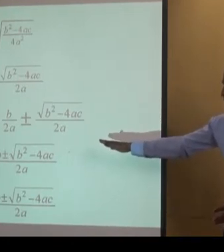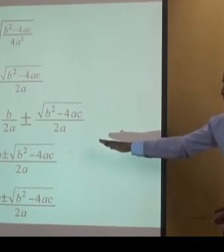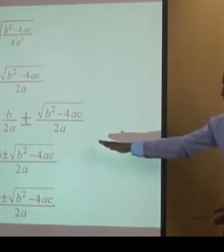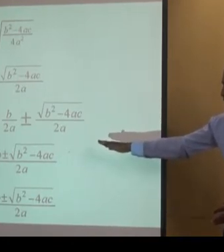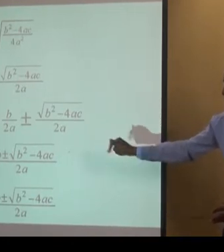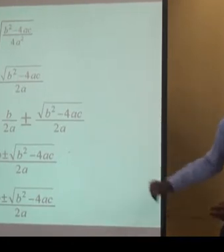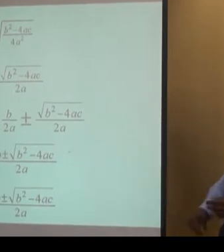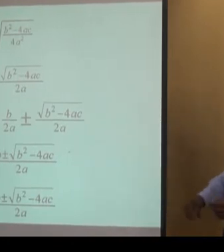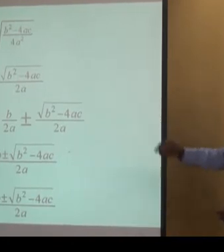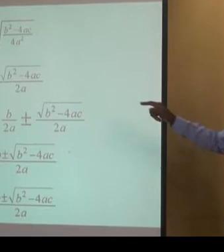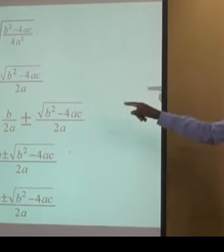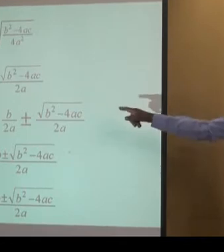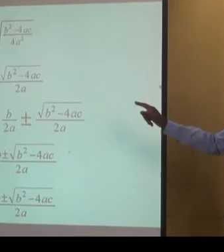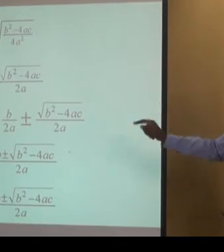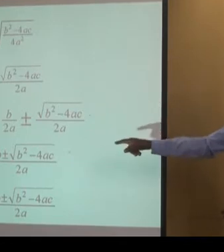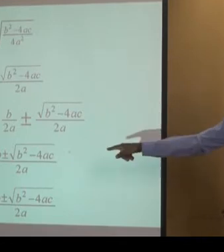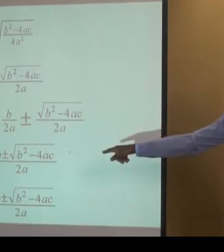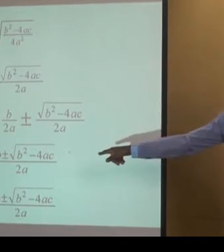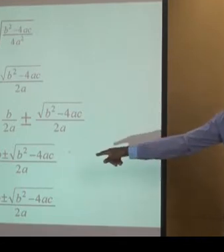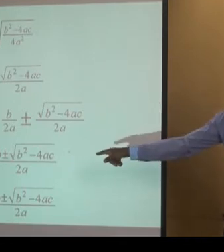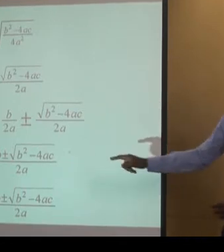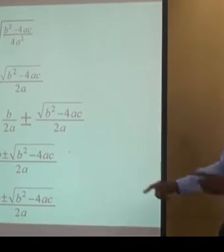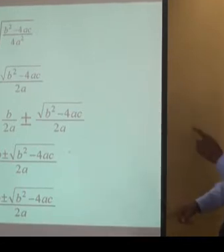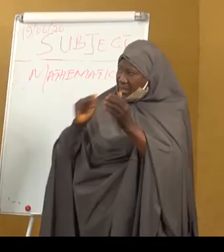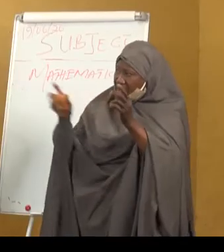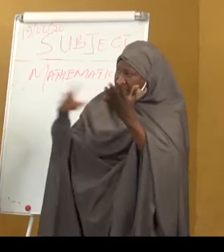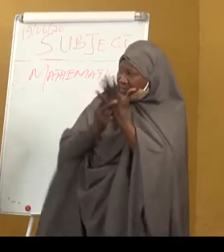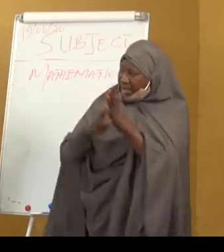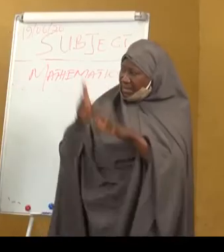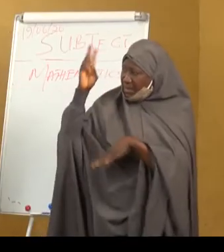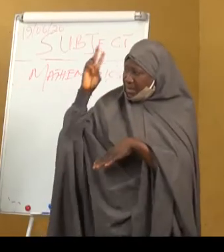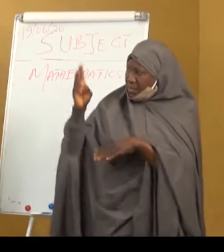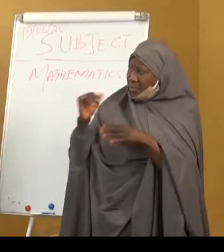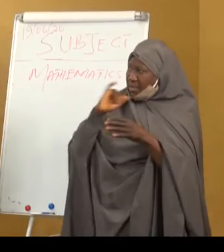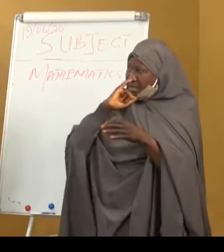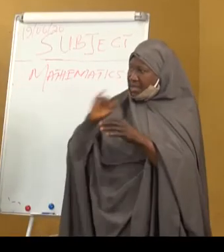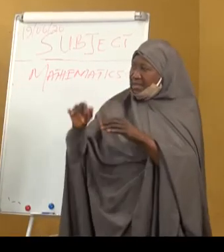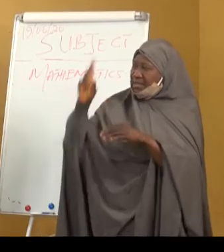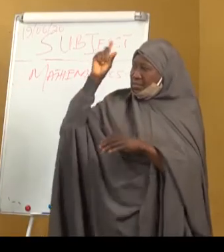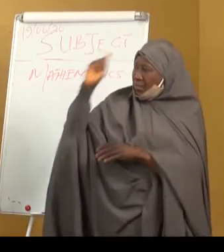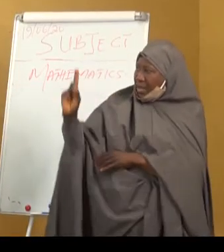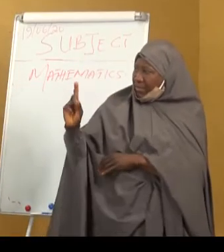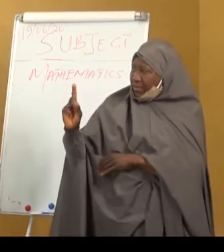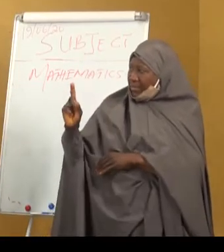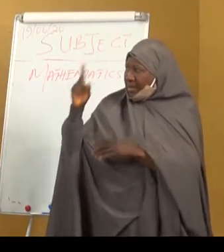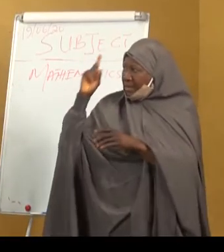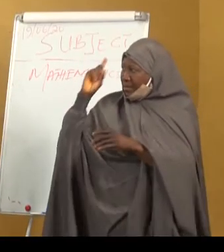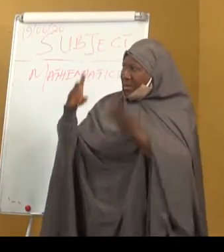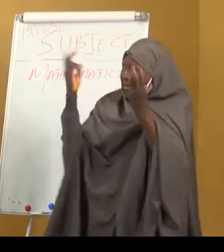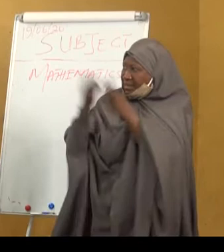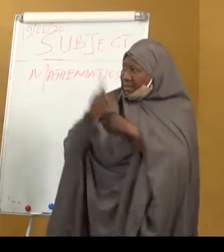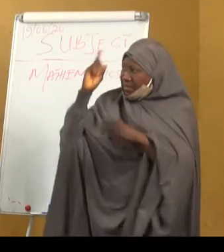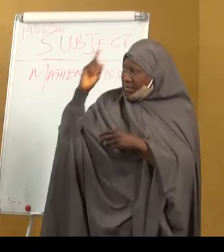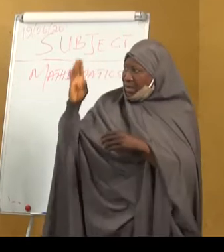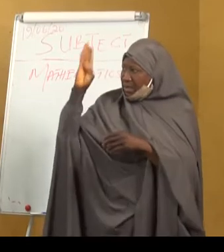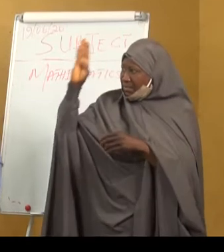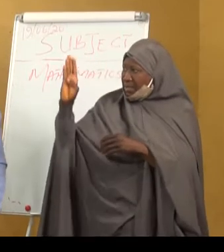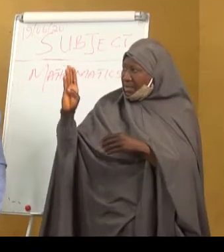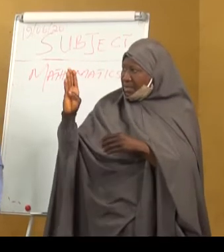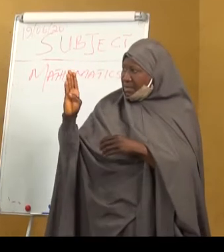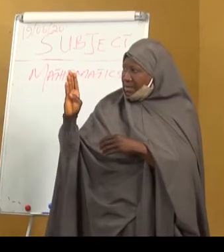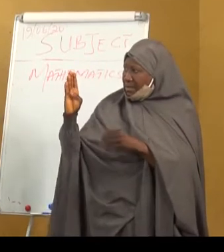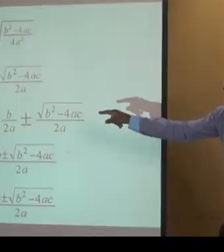common denominator. 2a divided by 2a, the answer is 1. And 1 times b will give you